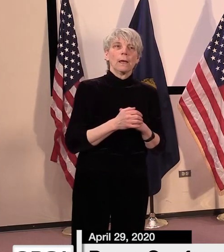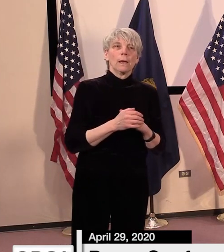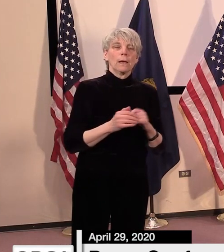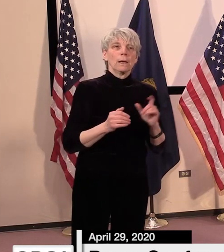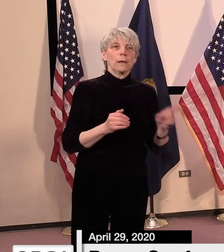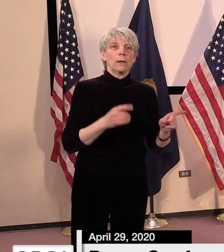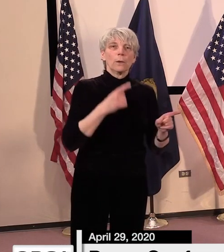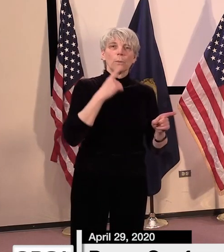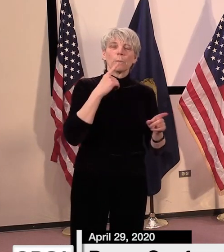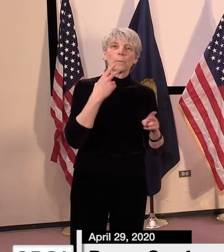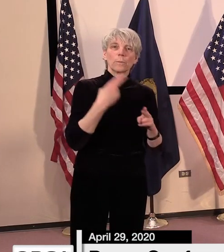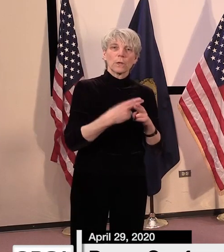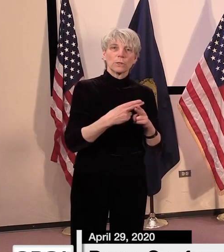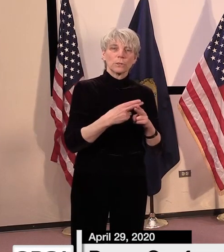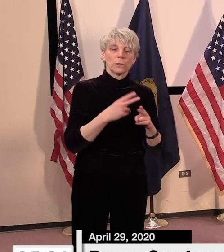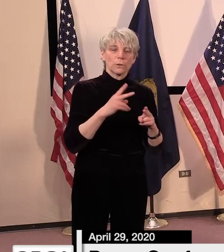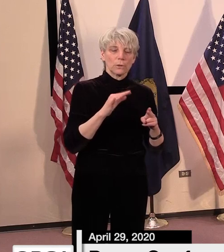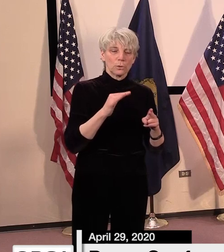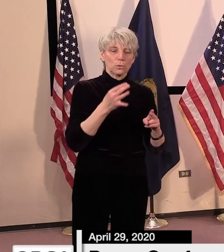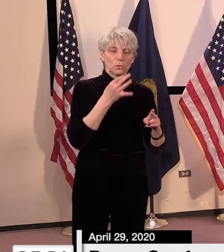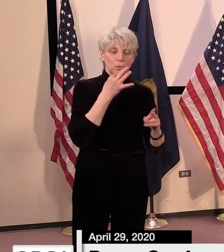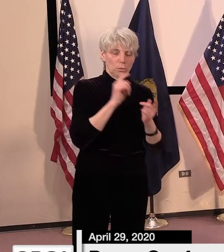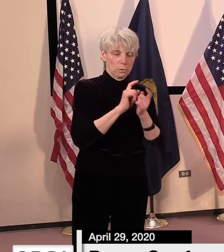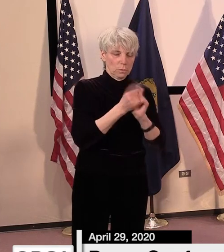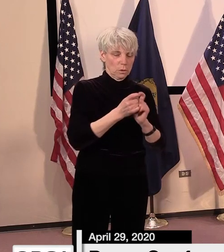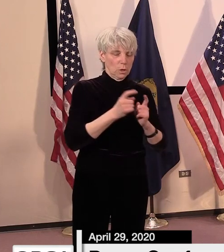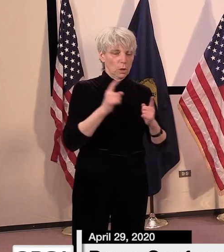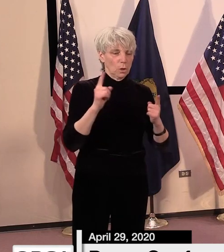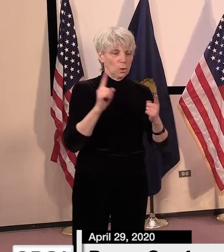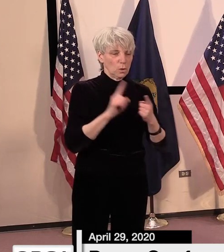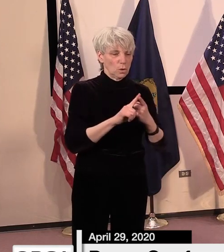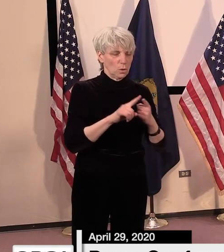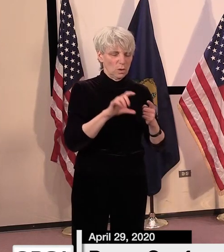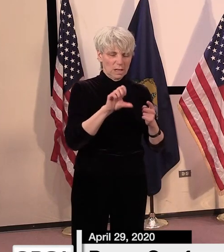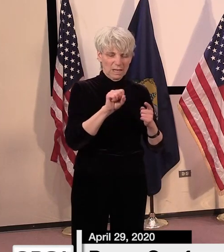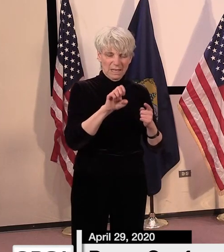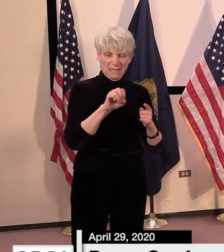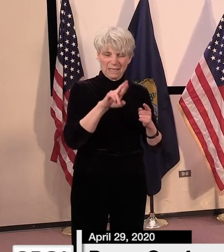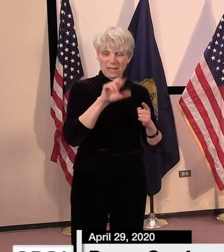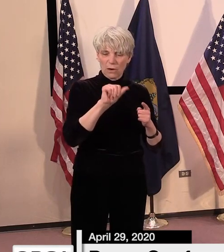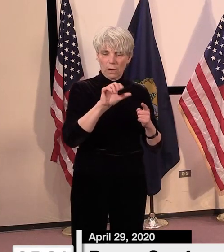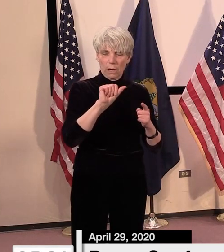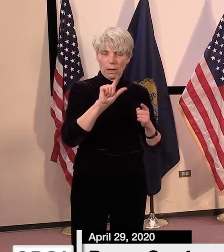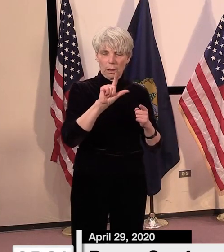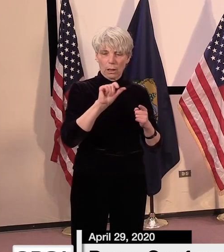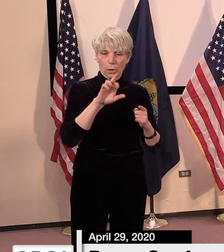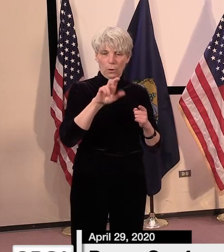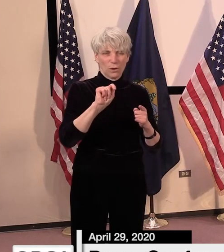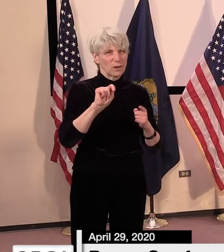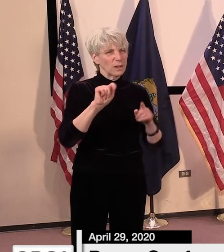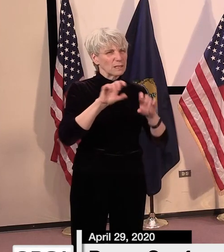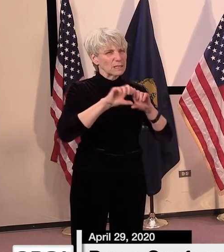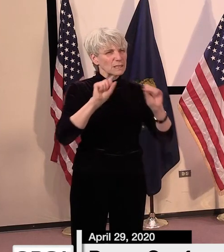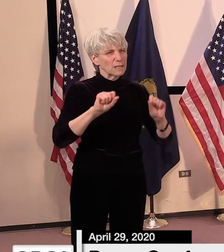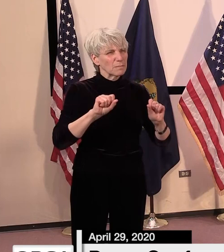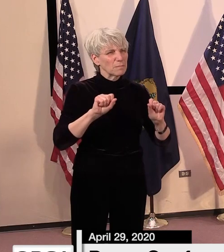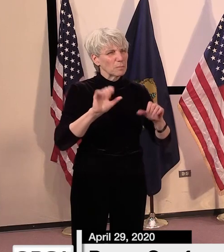to an electronic system, the SARA Alert. Could you say something a little bit more about that